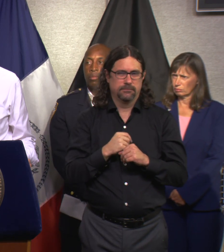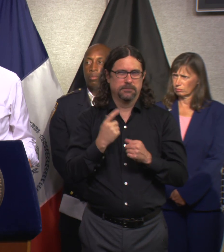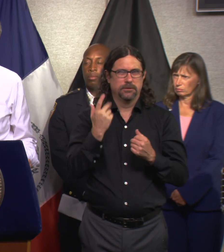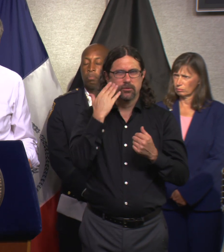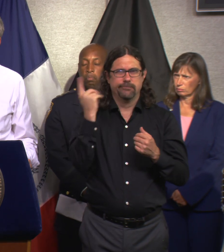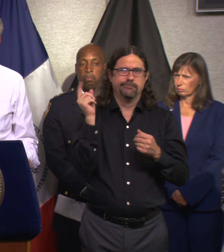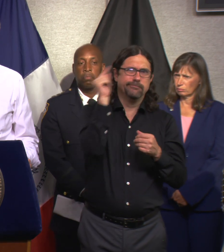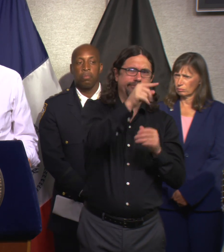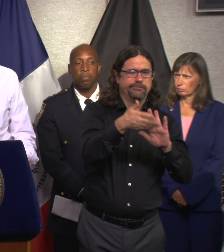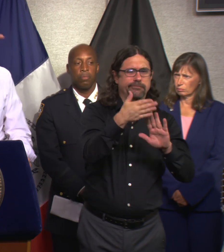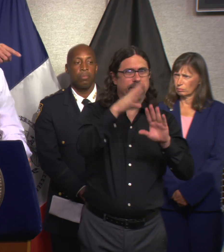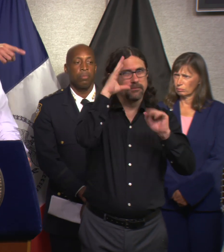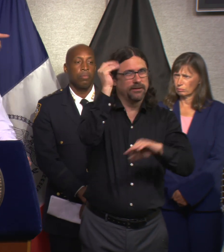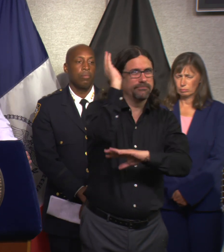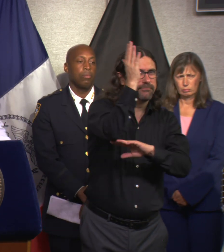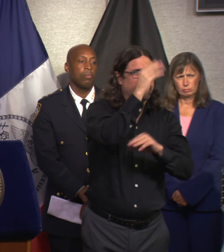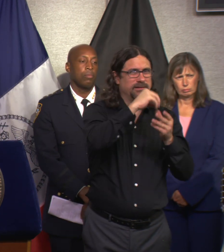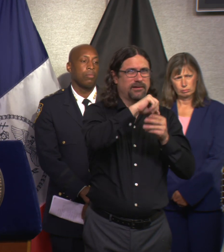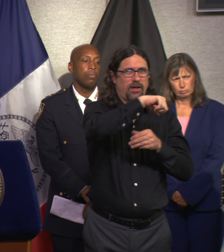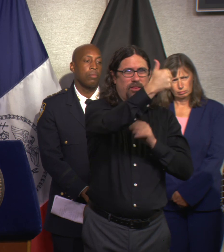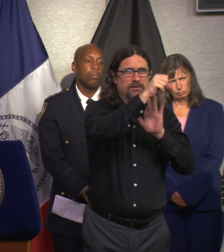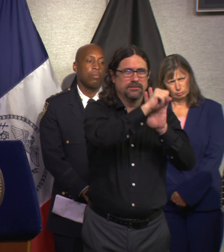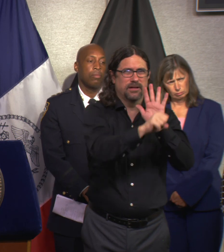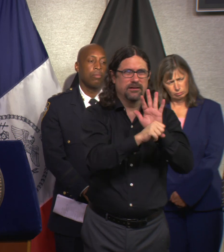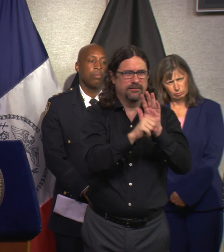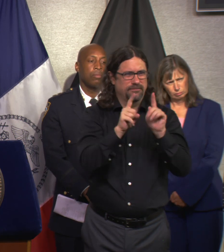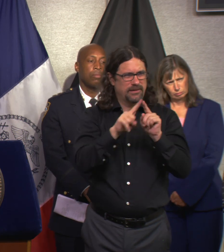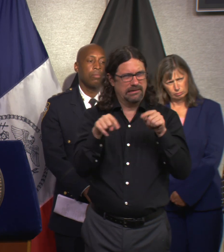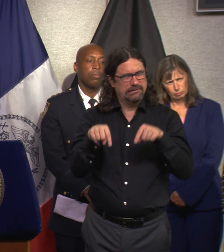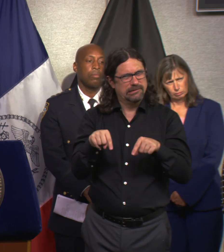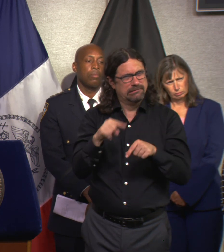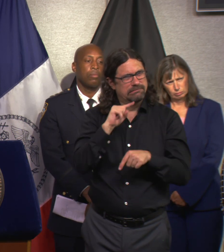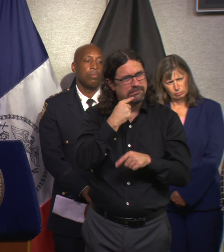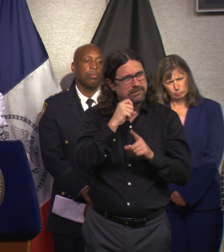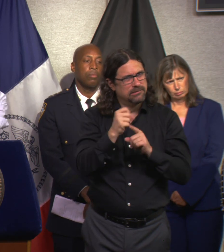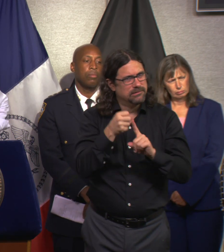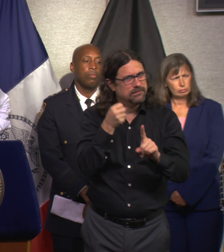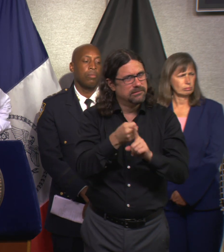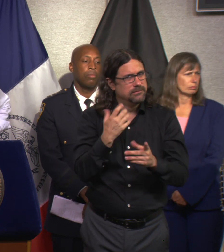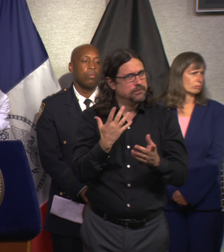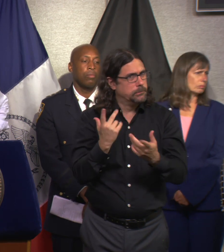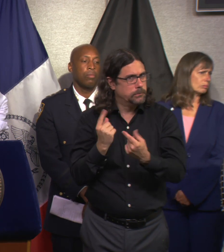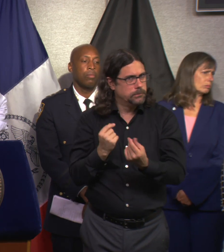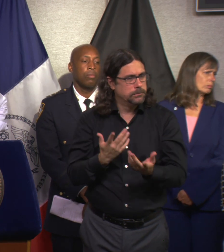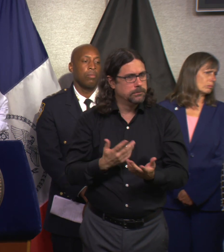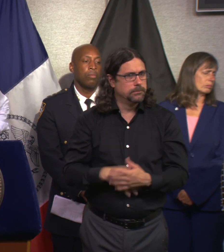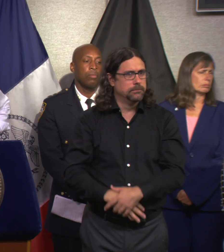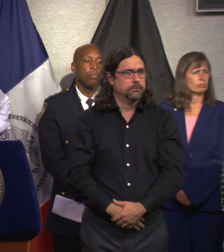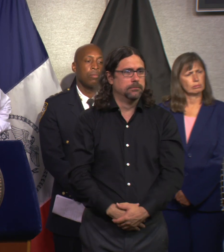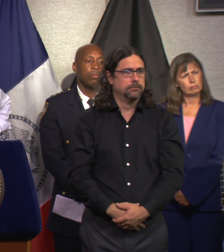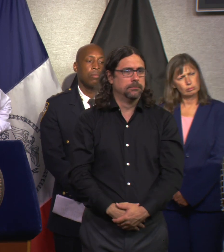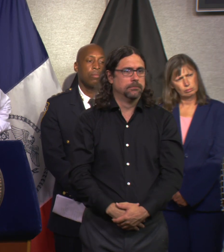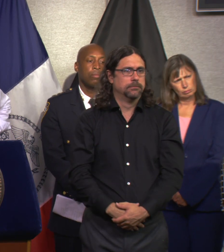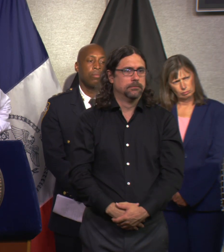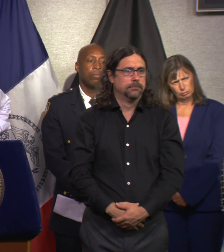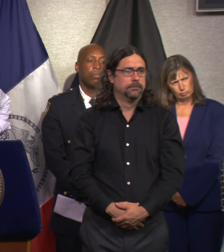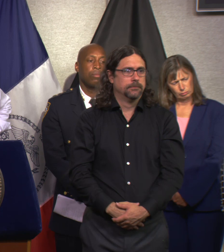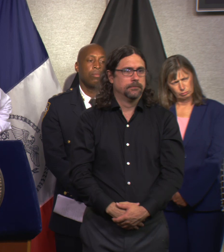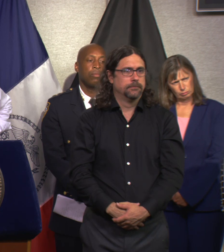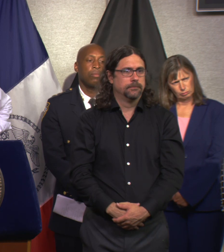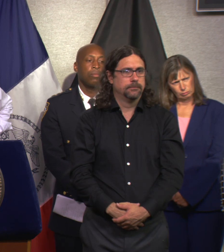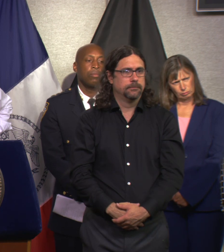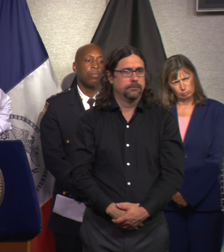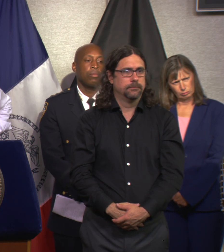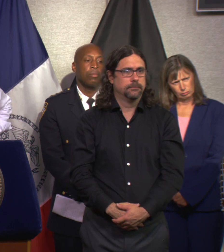right here. Yes, Gloria. Mr. Mayor, any concerns about, I know the blackout last